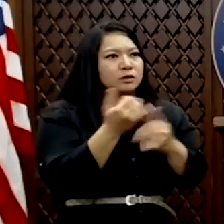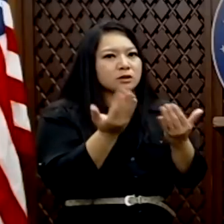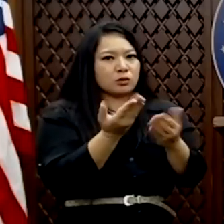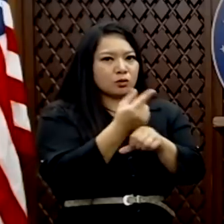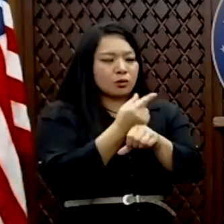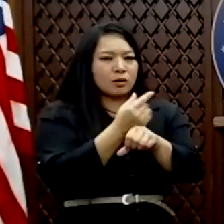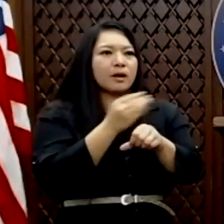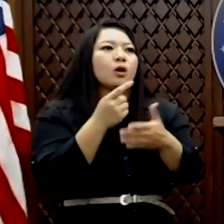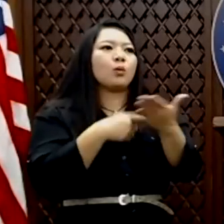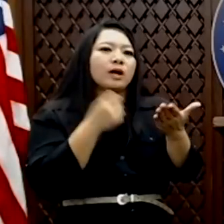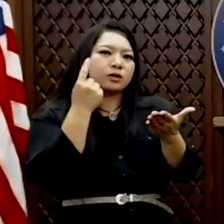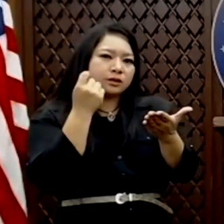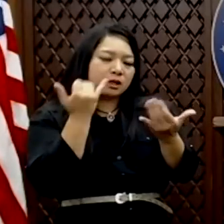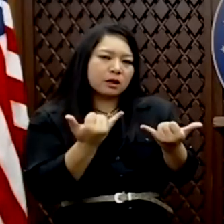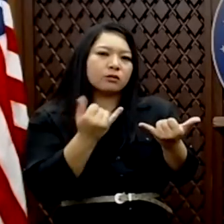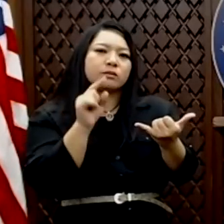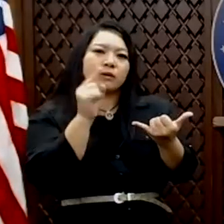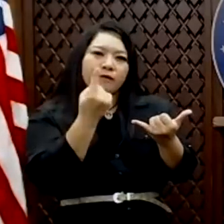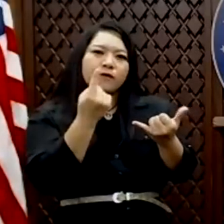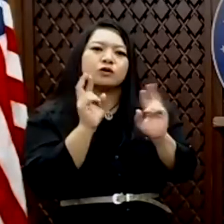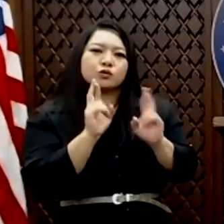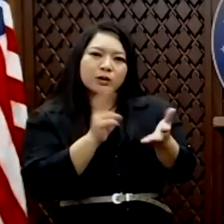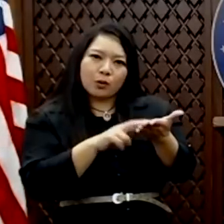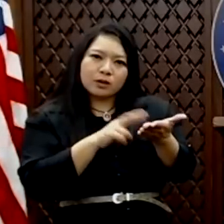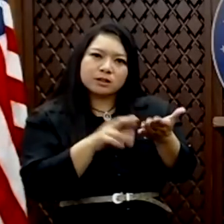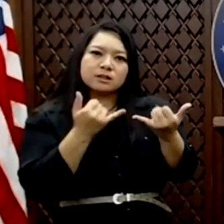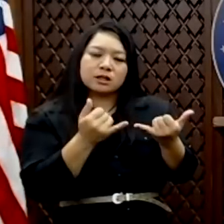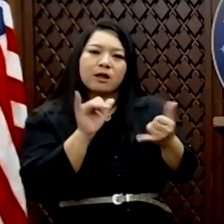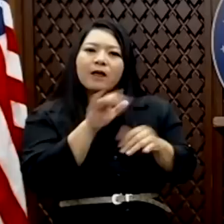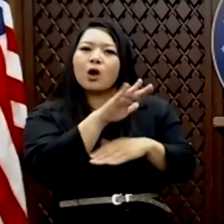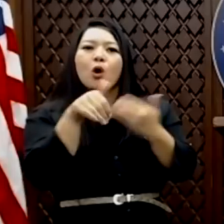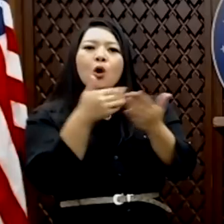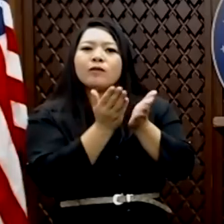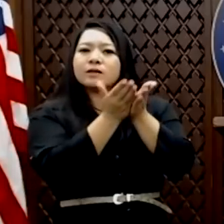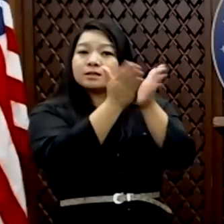And from what I understand, my first reports today is that all the sailors are complying, and the